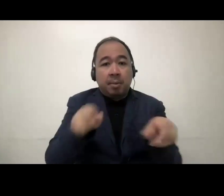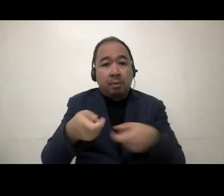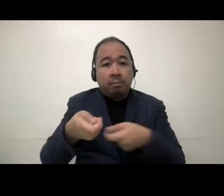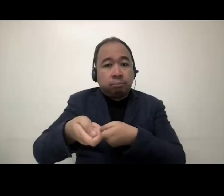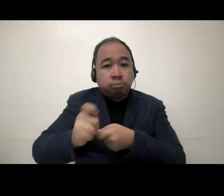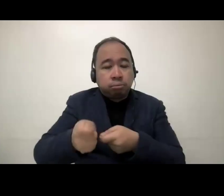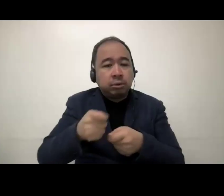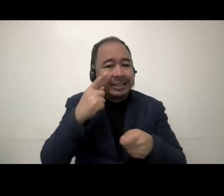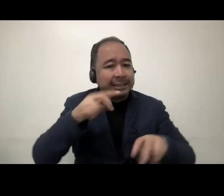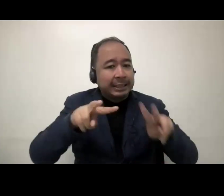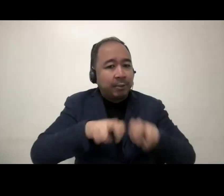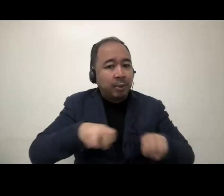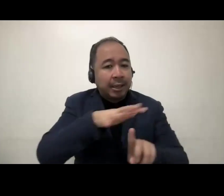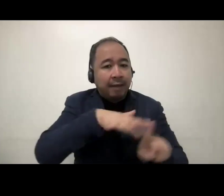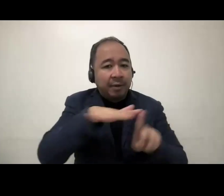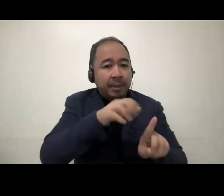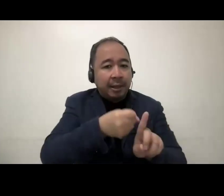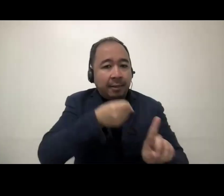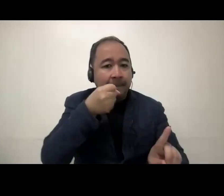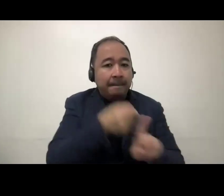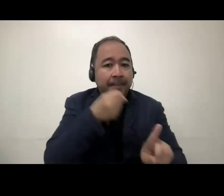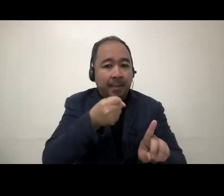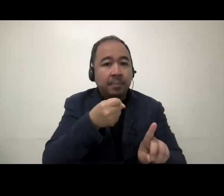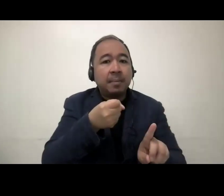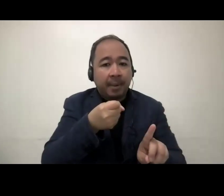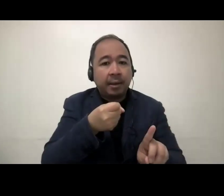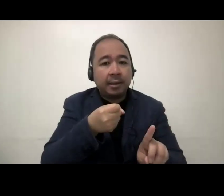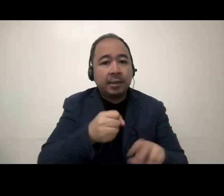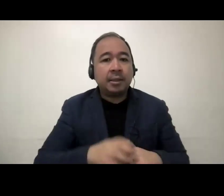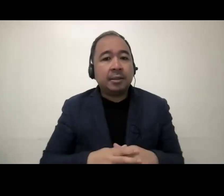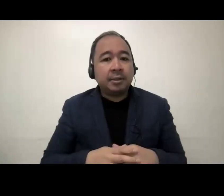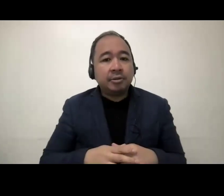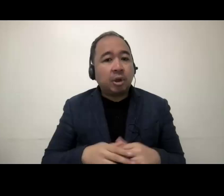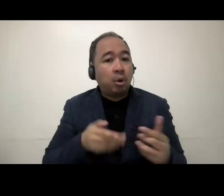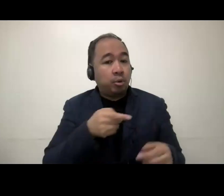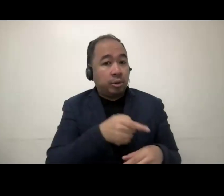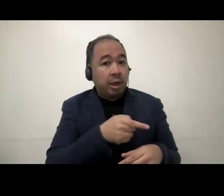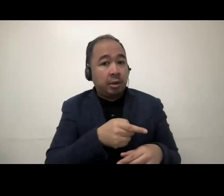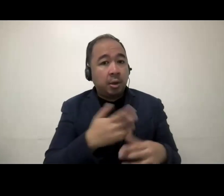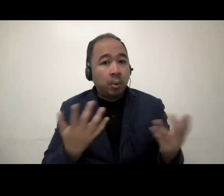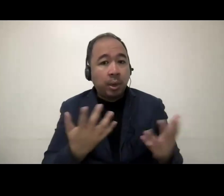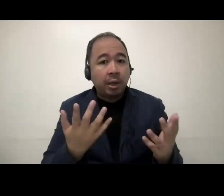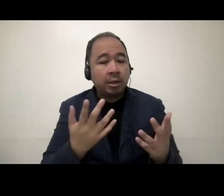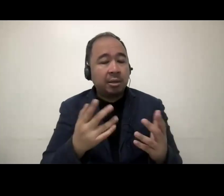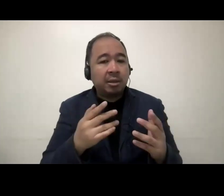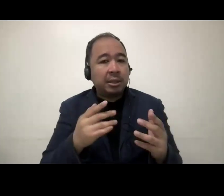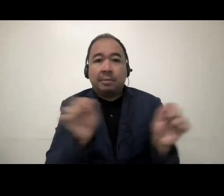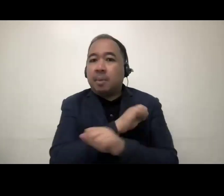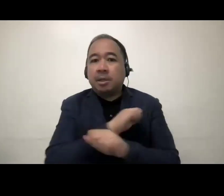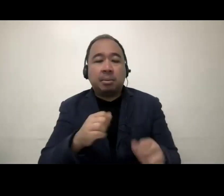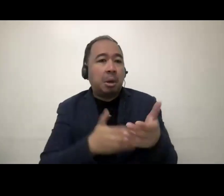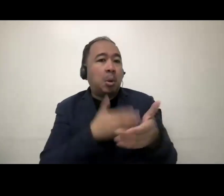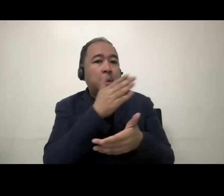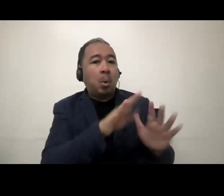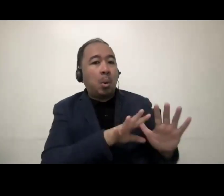yet. They are also concerned about their livelihoods because they will not be able to go out to the lake with the